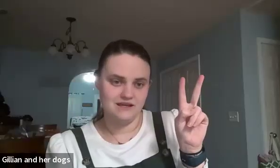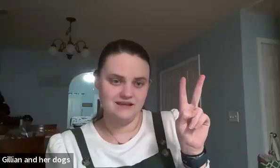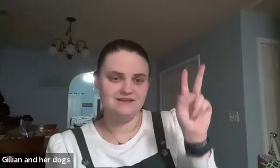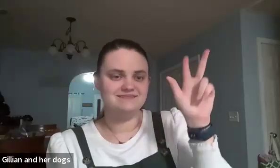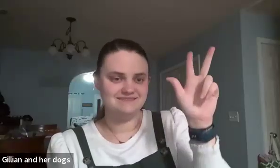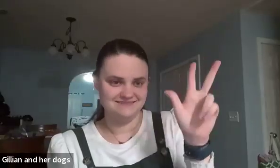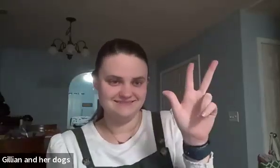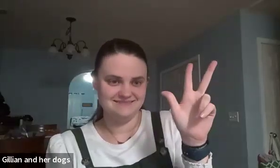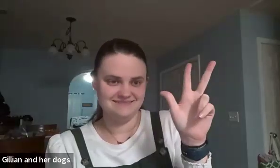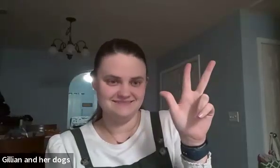3,